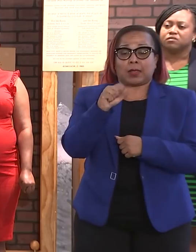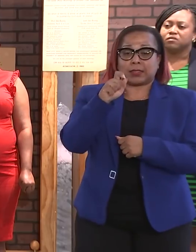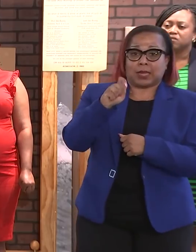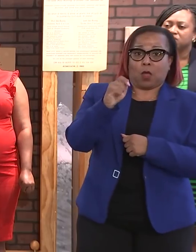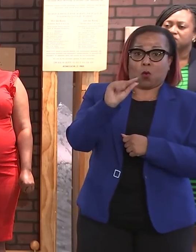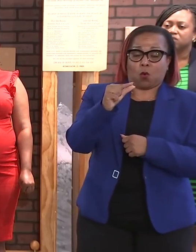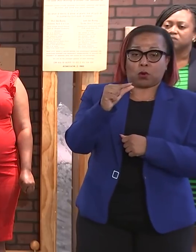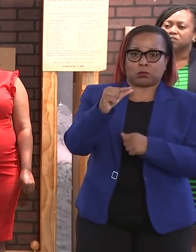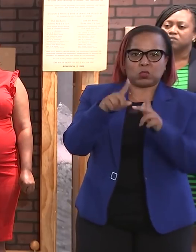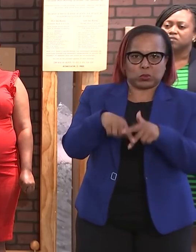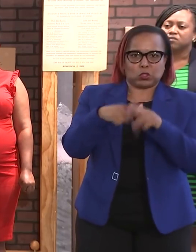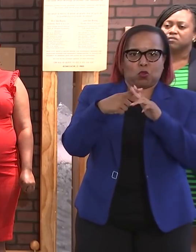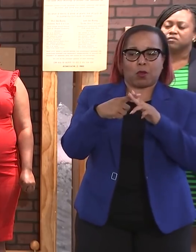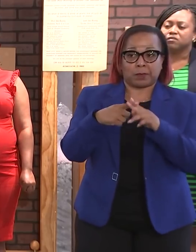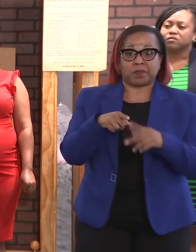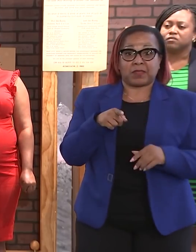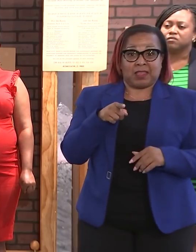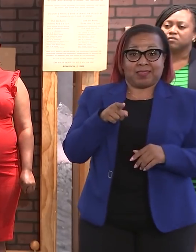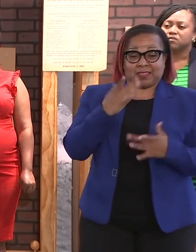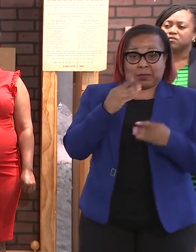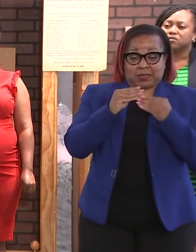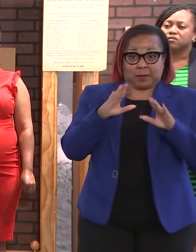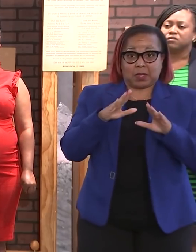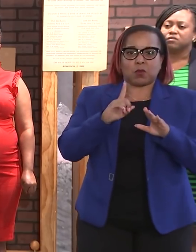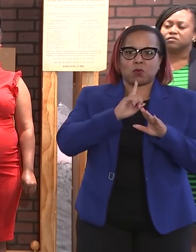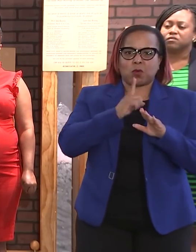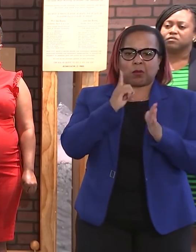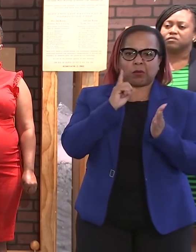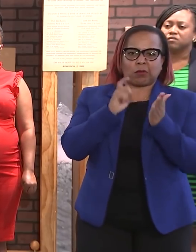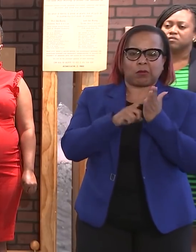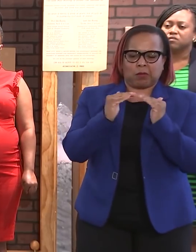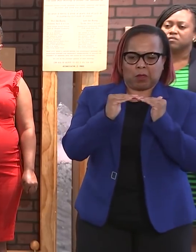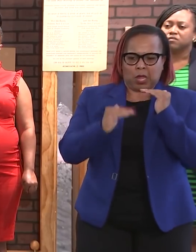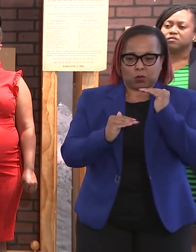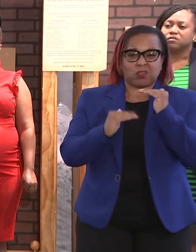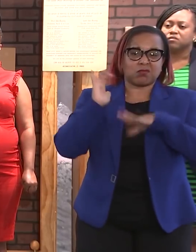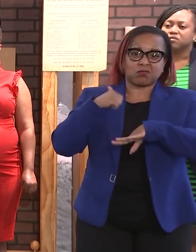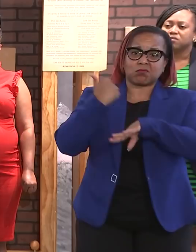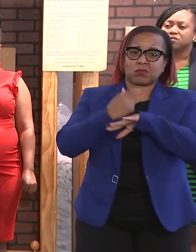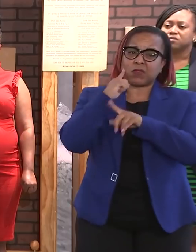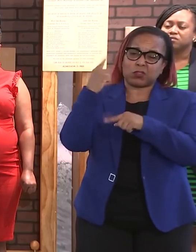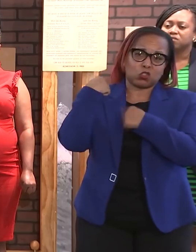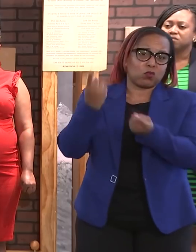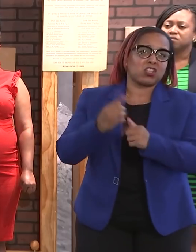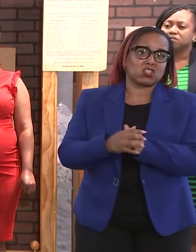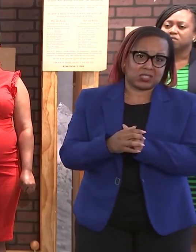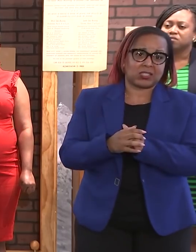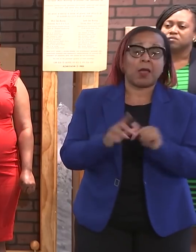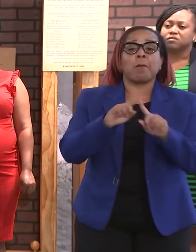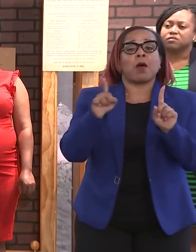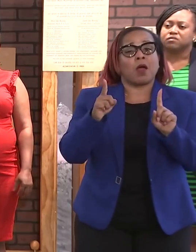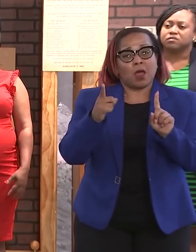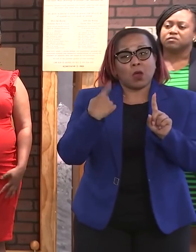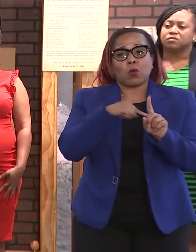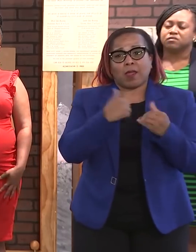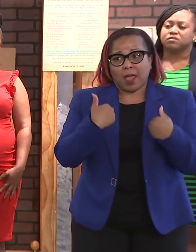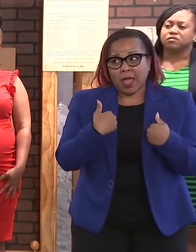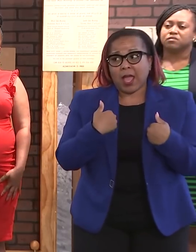ChicagoHealthAtlas.org to get started. This pandemic illuminated inequities that have existed for generations, but we have